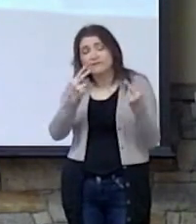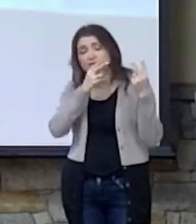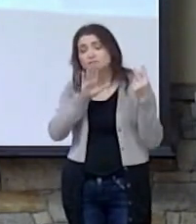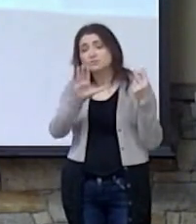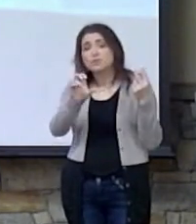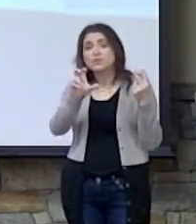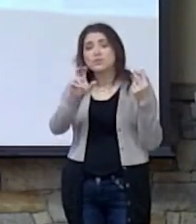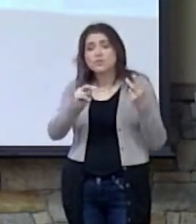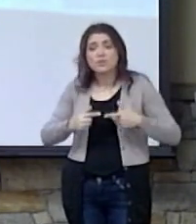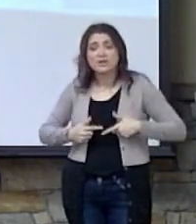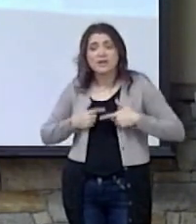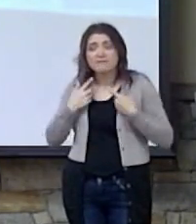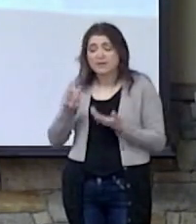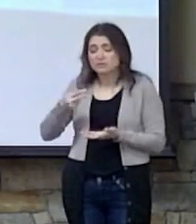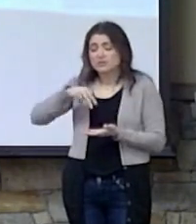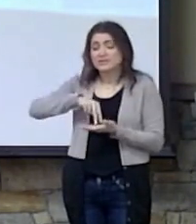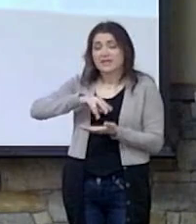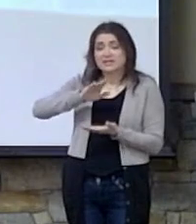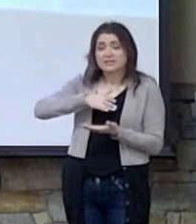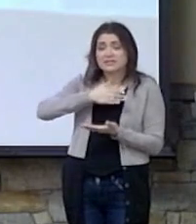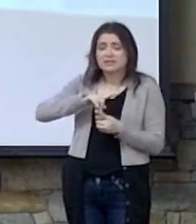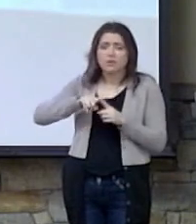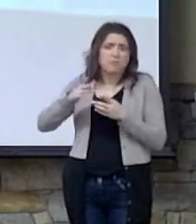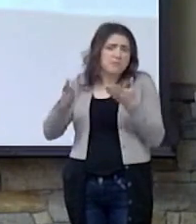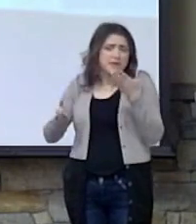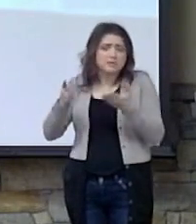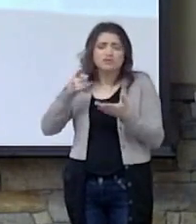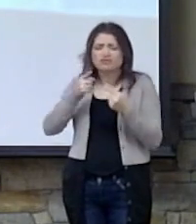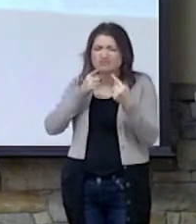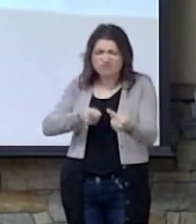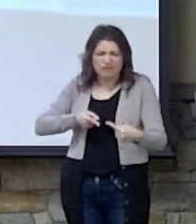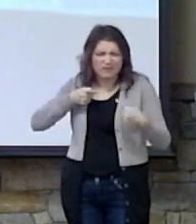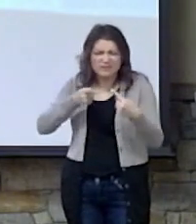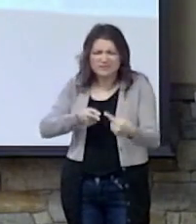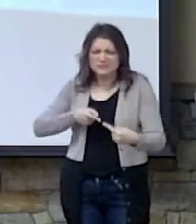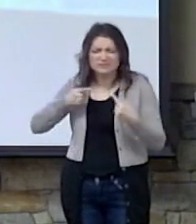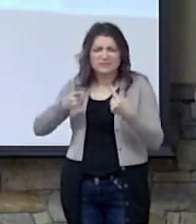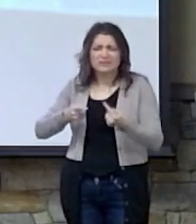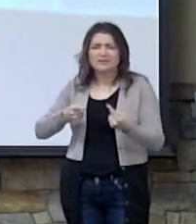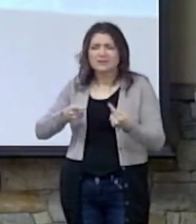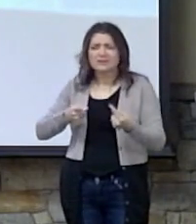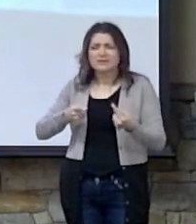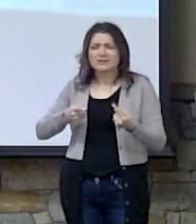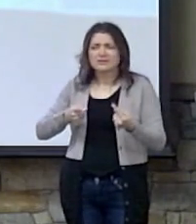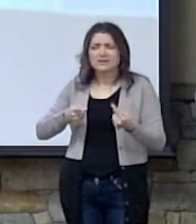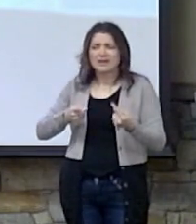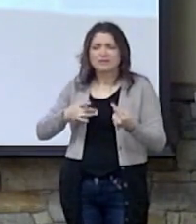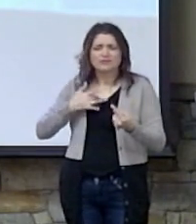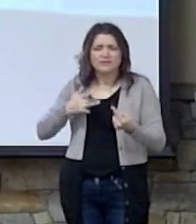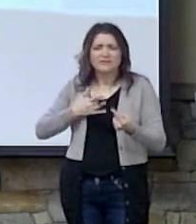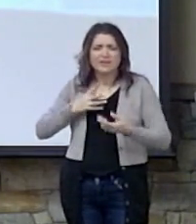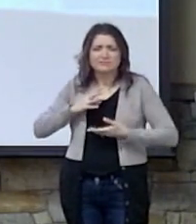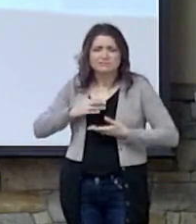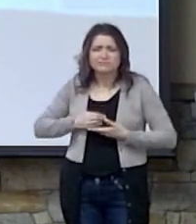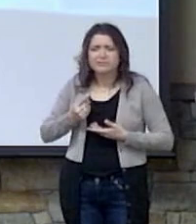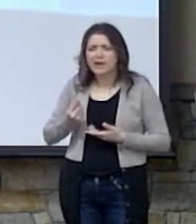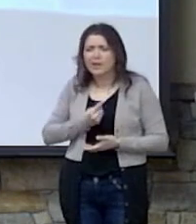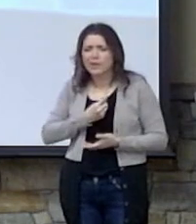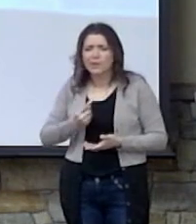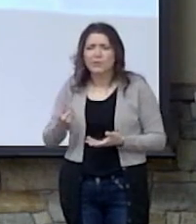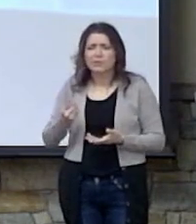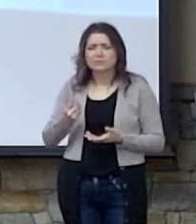as we stand to sing a song, but maybe you're struggling in a way that you just need to know that other people care. Maybe you need somebody's arm around